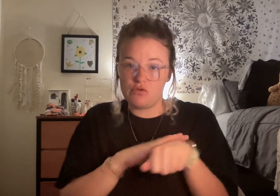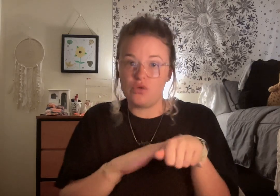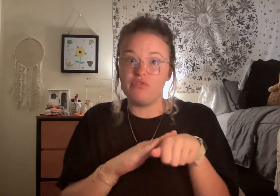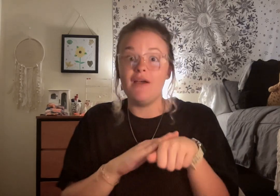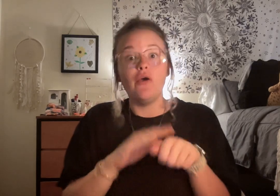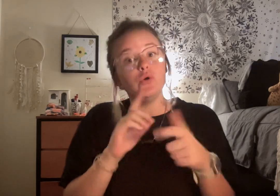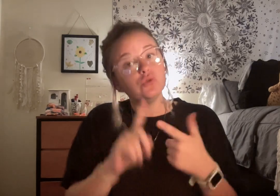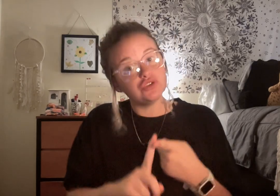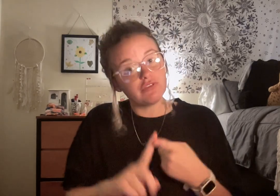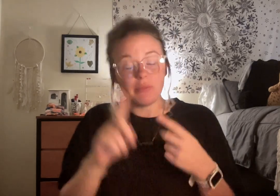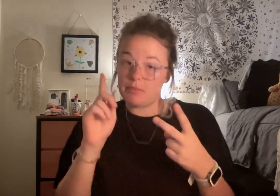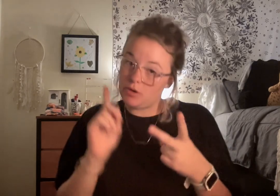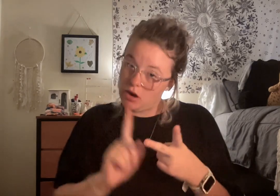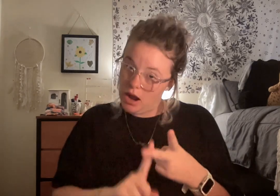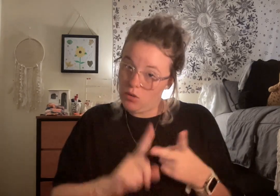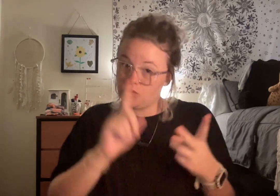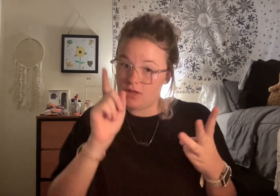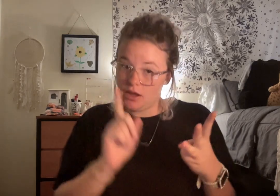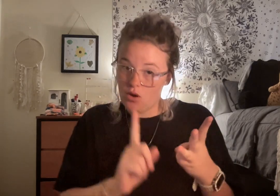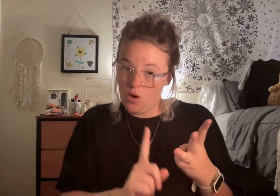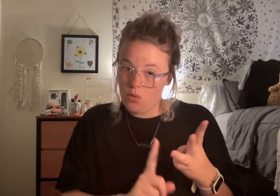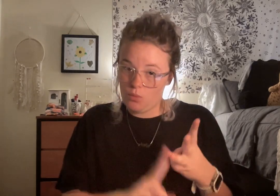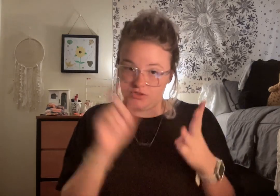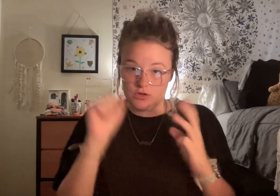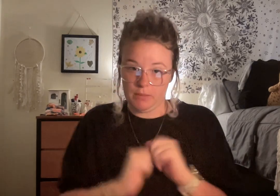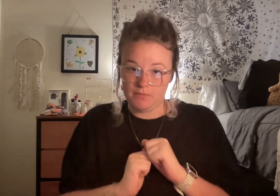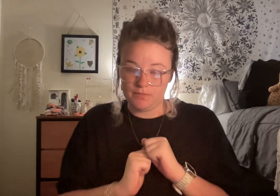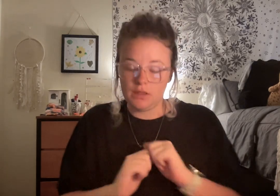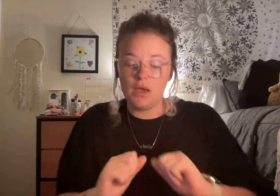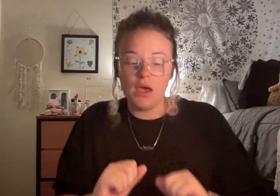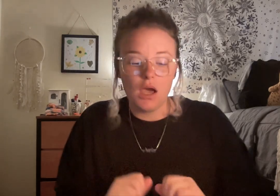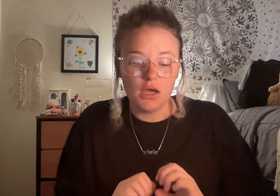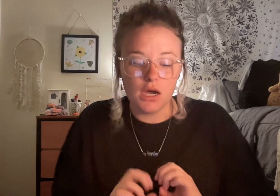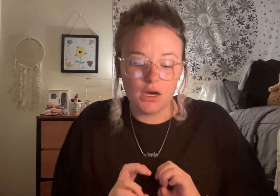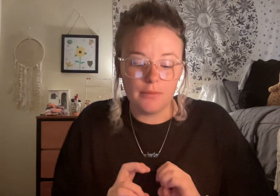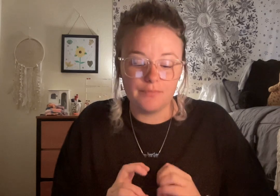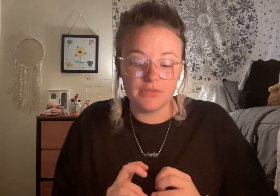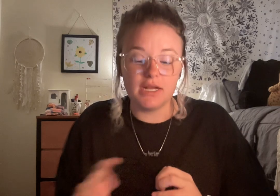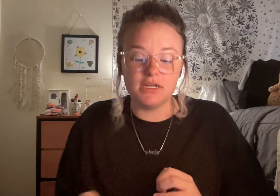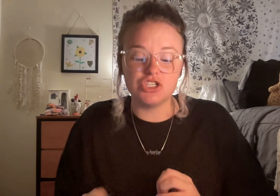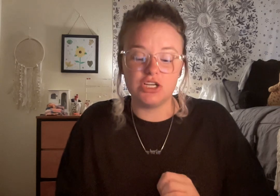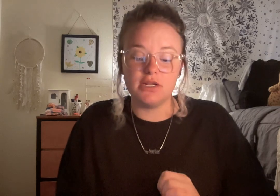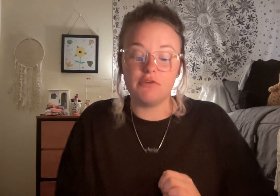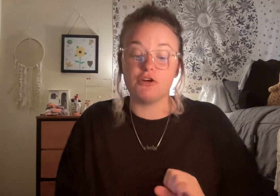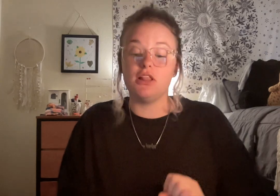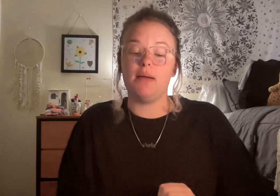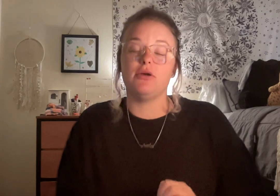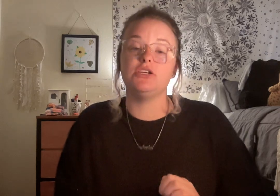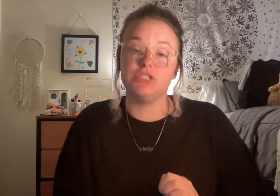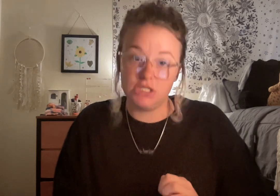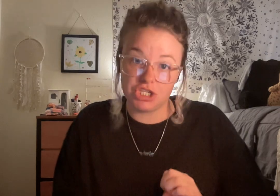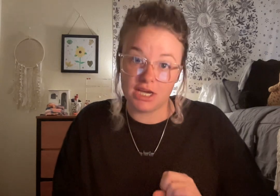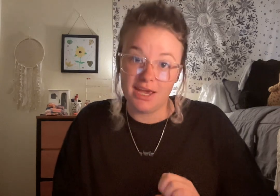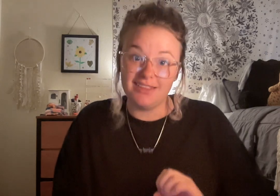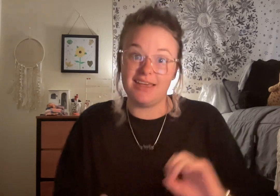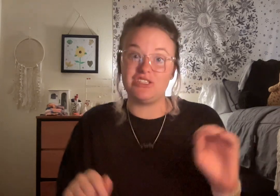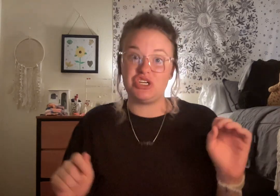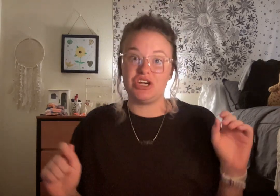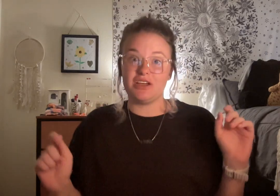of, who's your family member, how old are they, what's their name. In addition, for collaboration teaching, they took